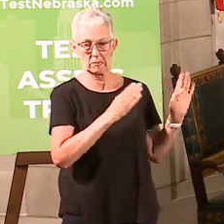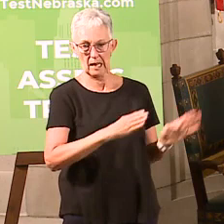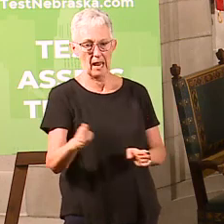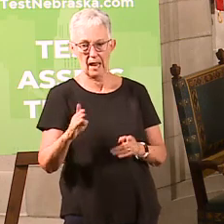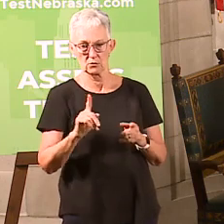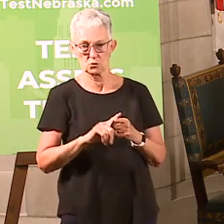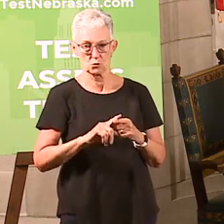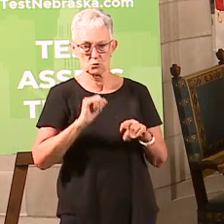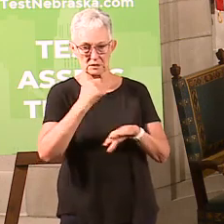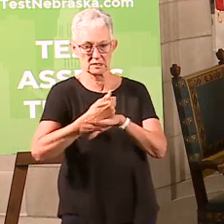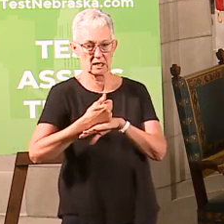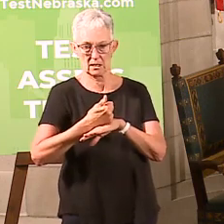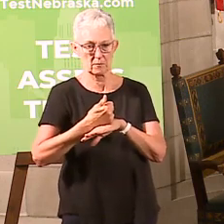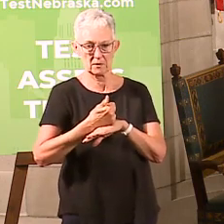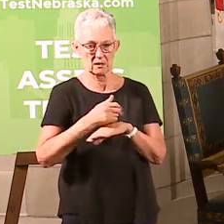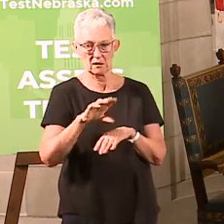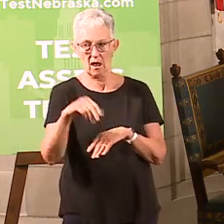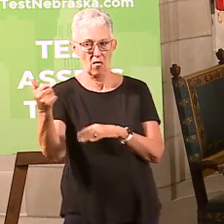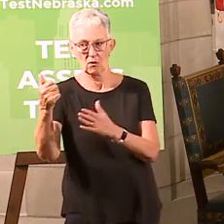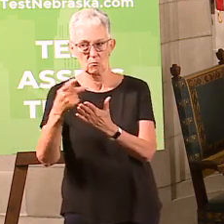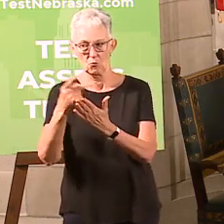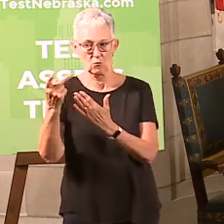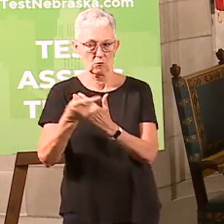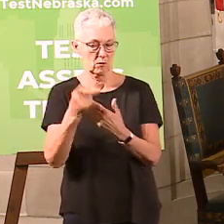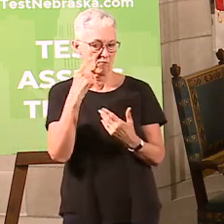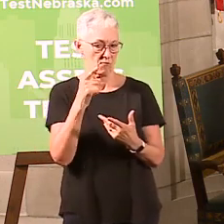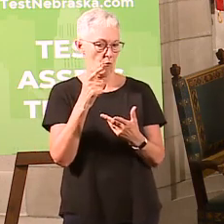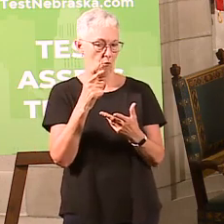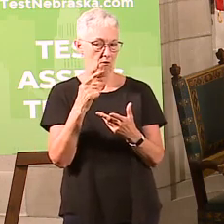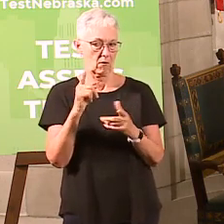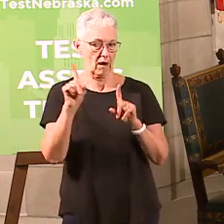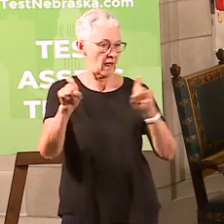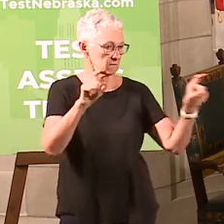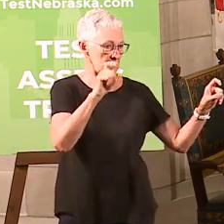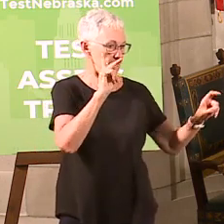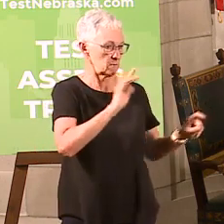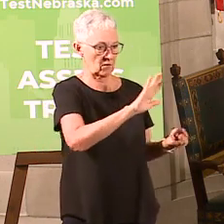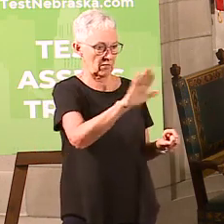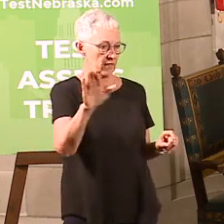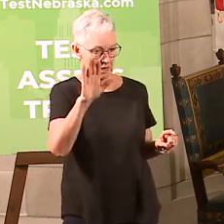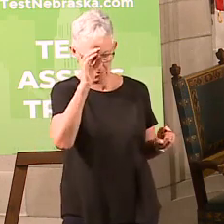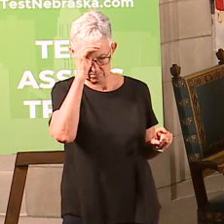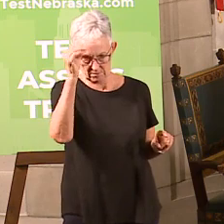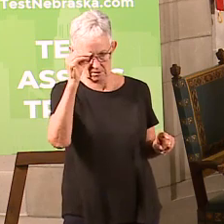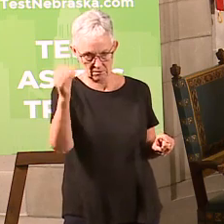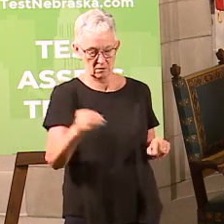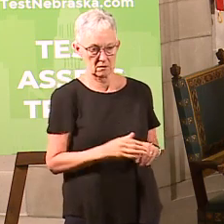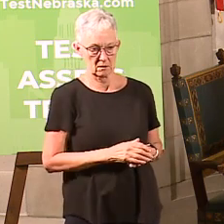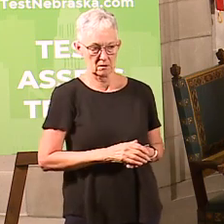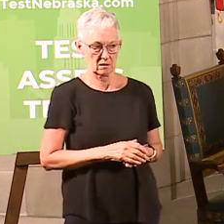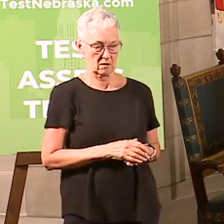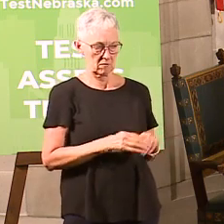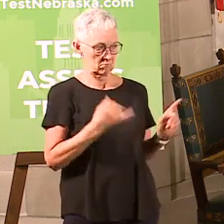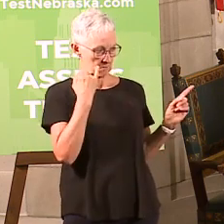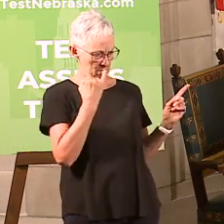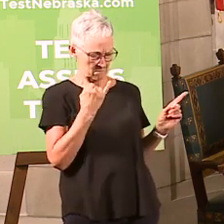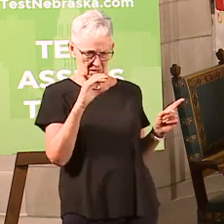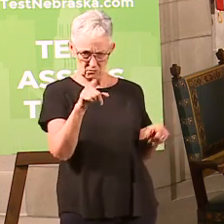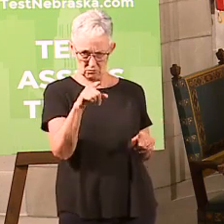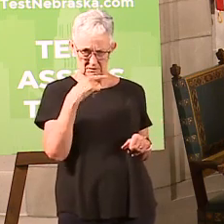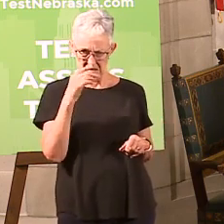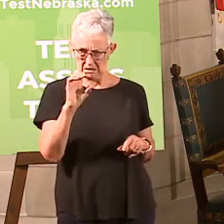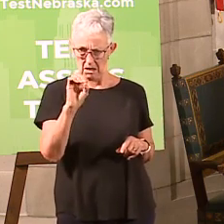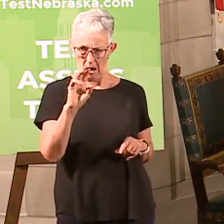announced. And then with regard to an ombudsman, I'd certainly just say, hey, if you've got an issue with any of these things, please just reach out to my office